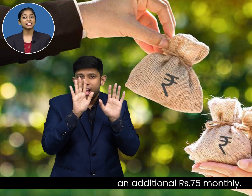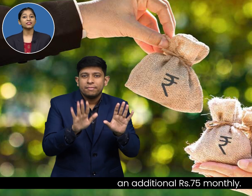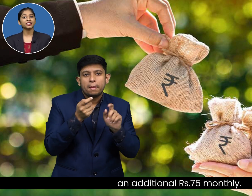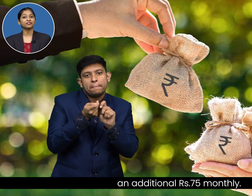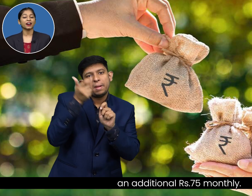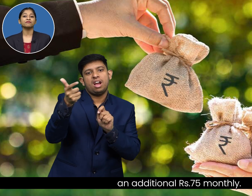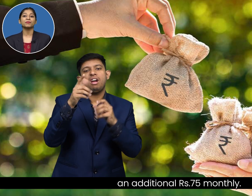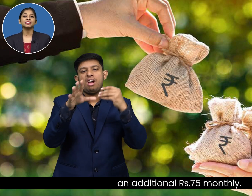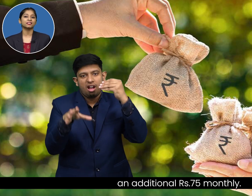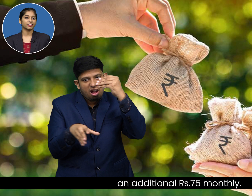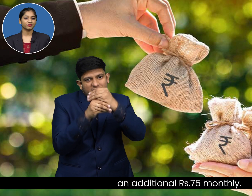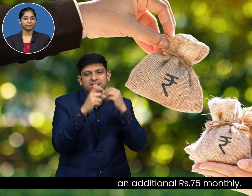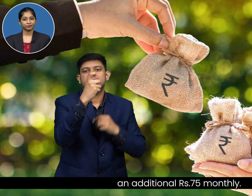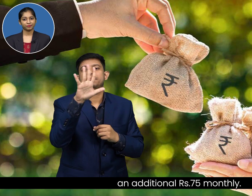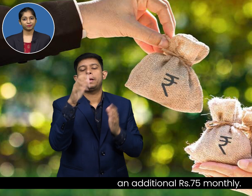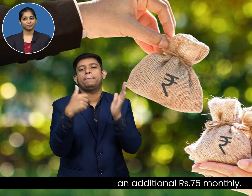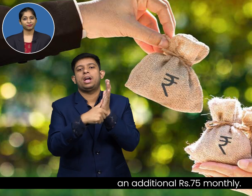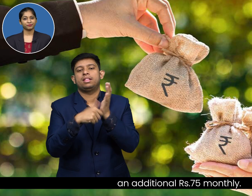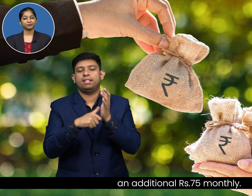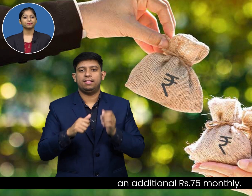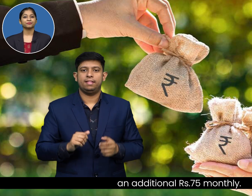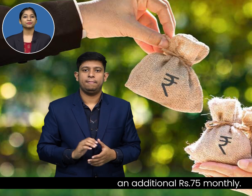rupees 75 monthly.